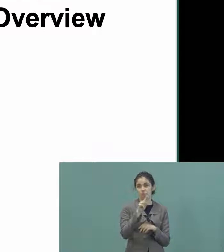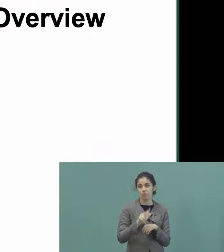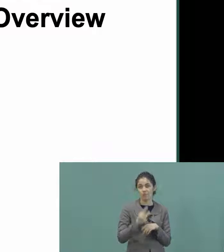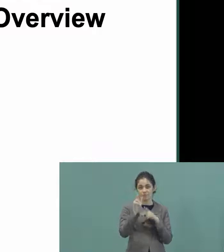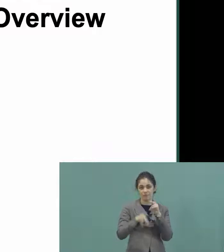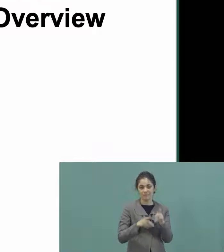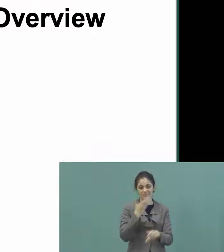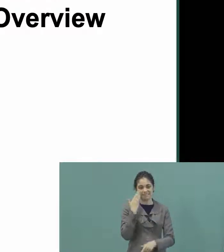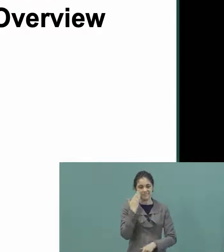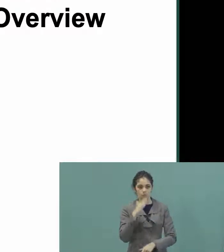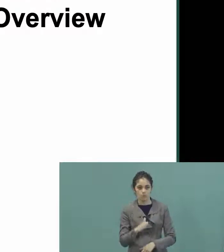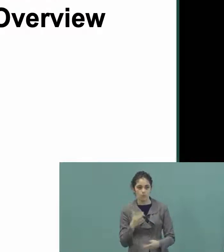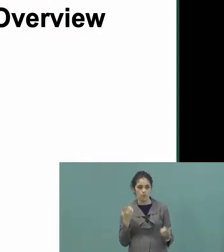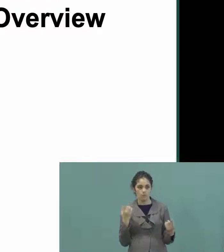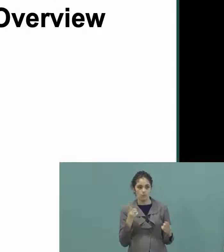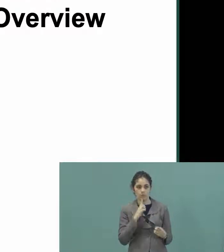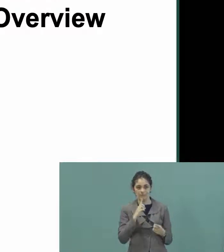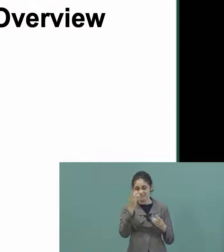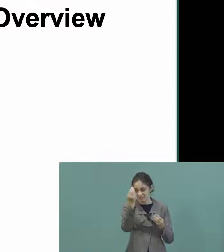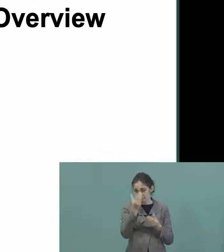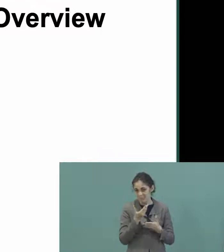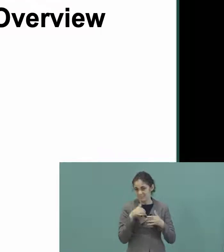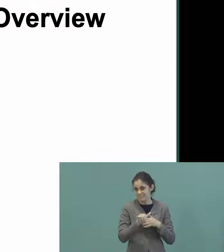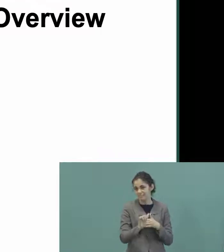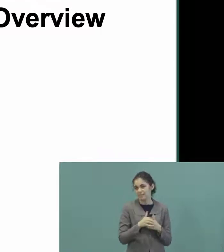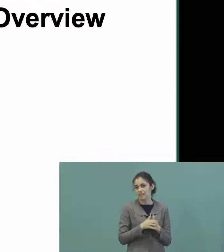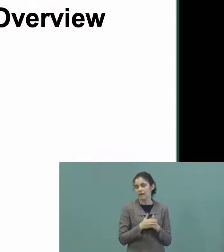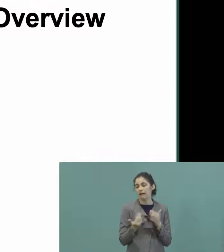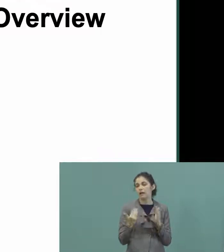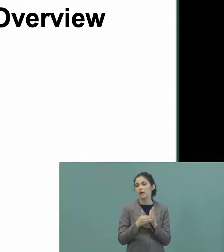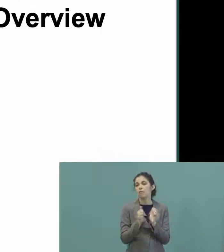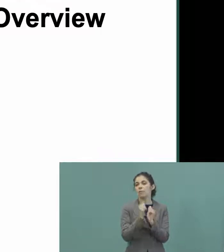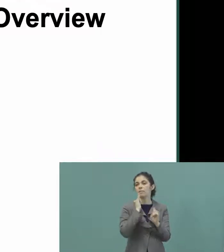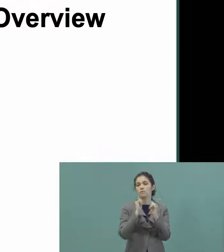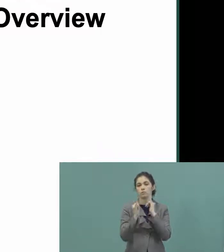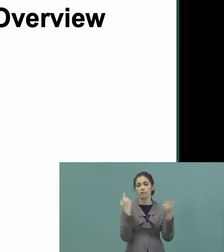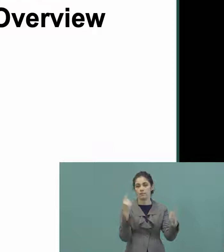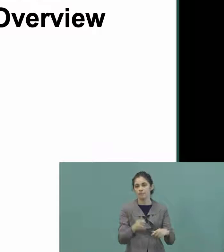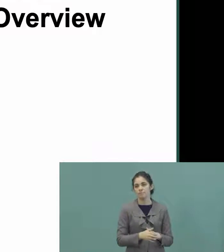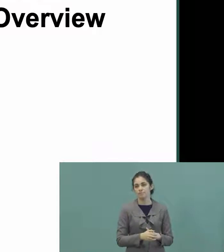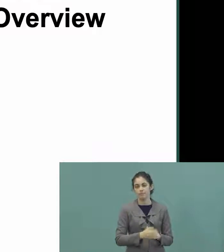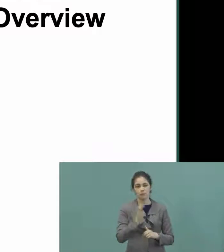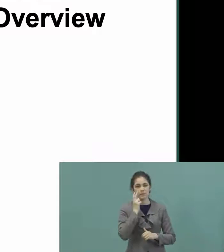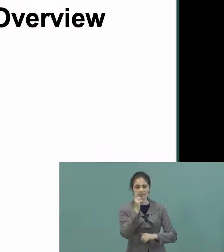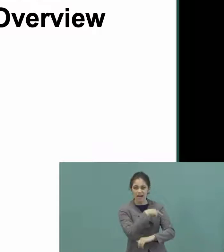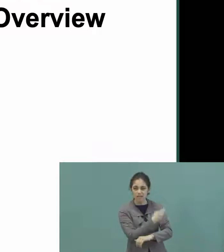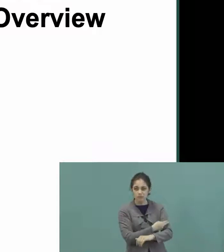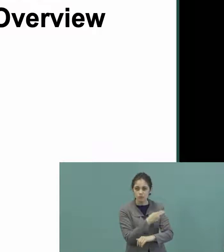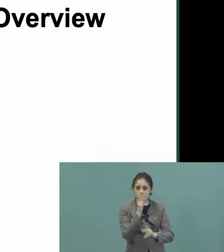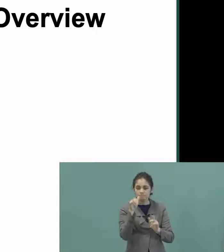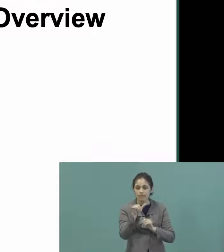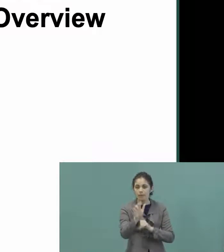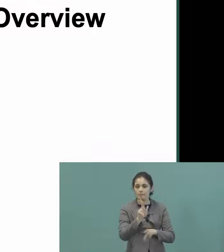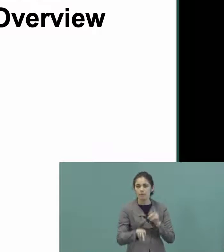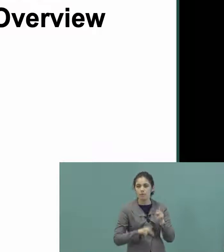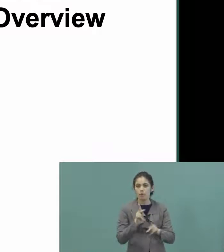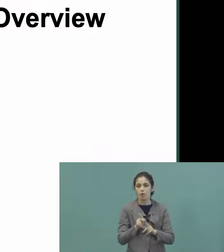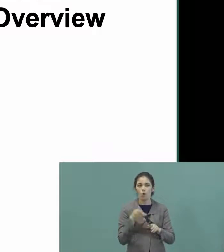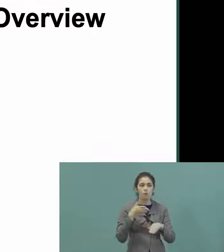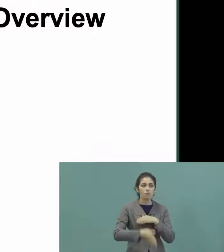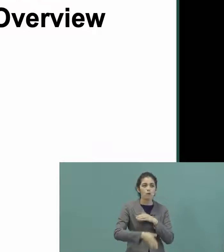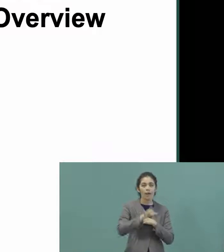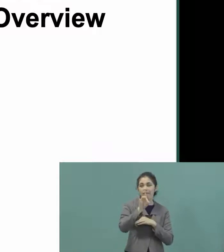we still don't know that information, and we get that again from interviews. When you look at the hospitalized patients,